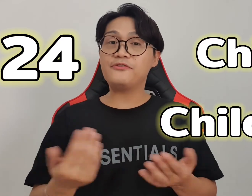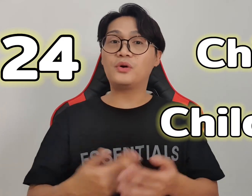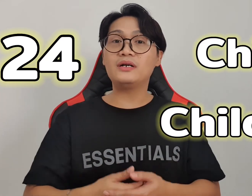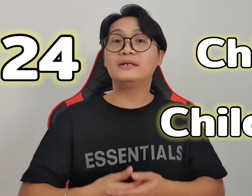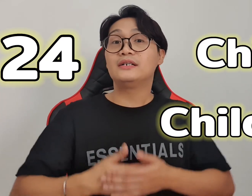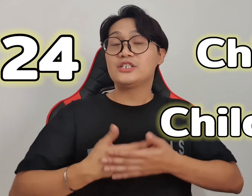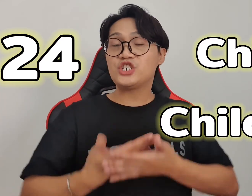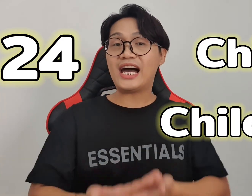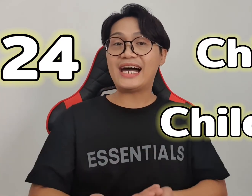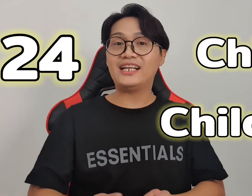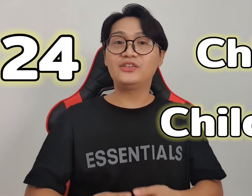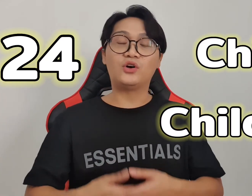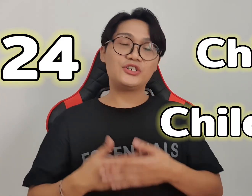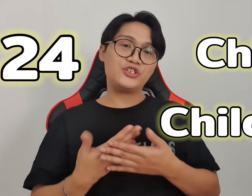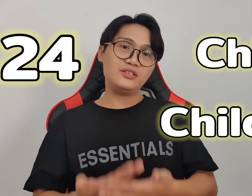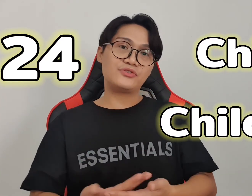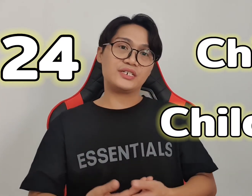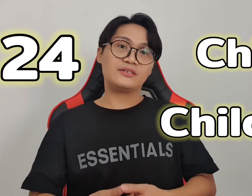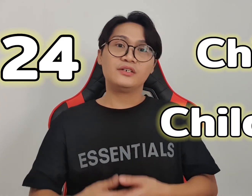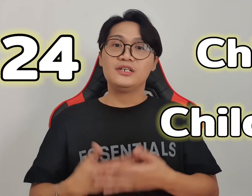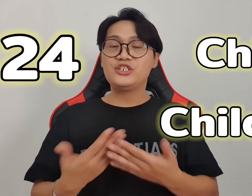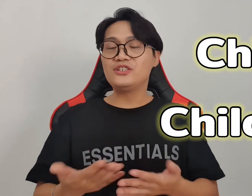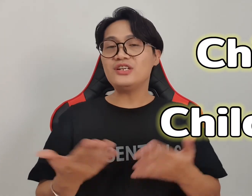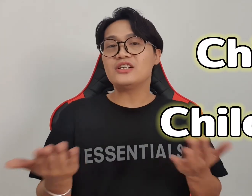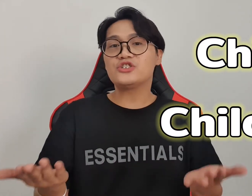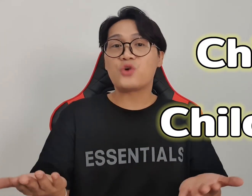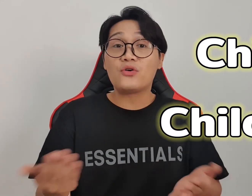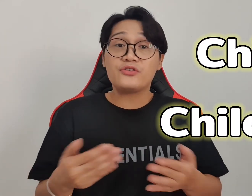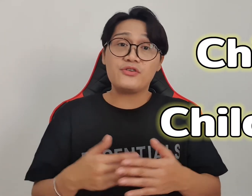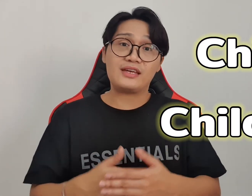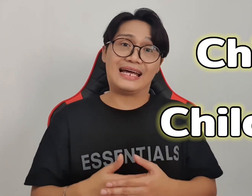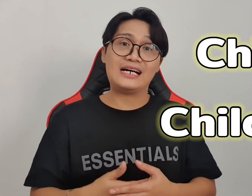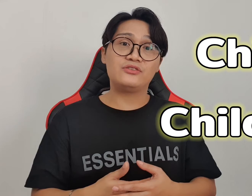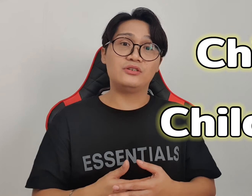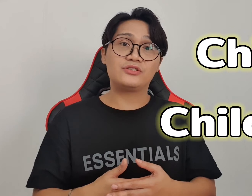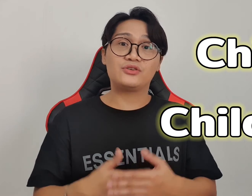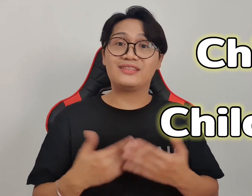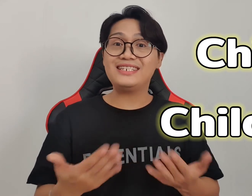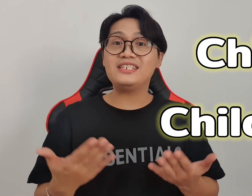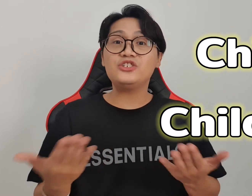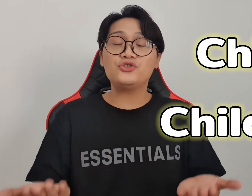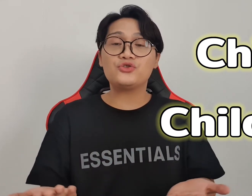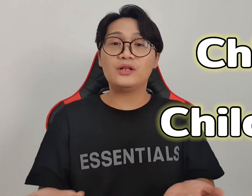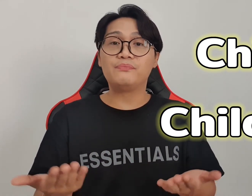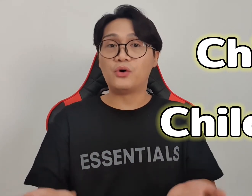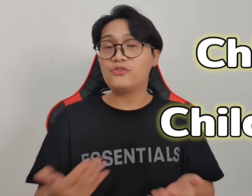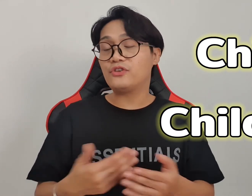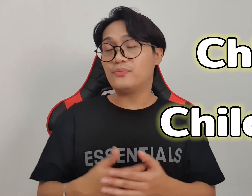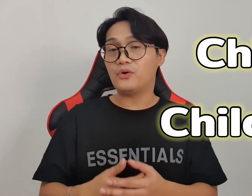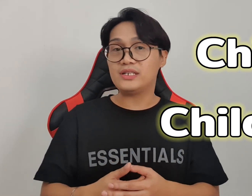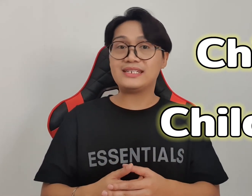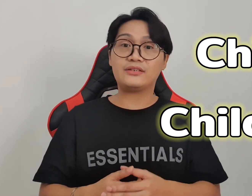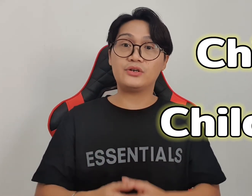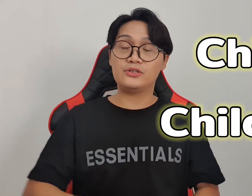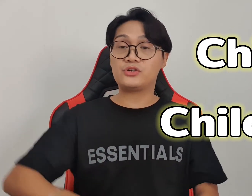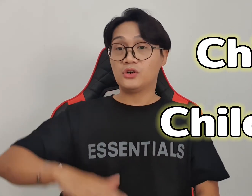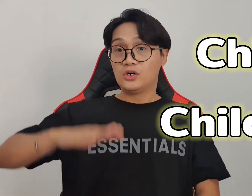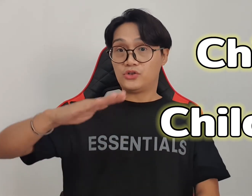24, child or children. Children are shorter than adults, so this is neutral both for boys and girls. So if you